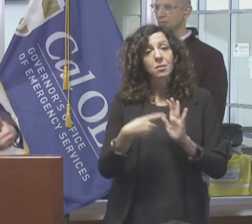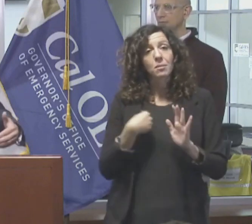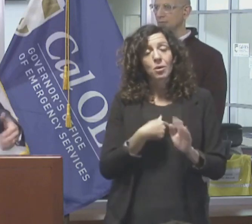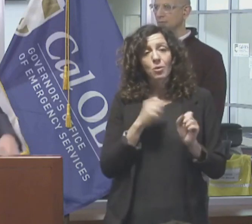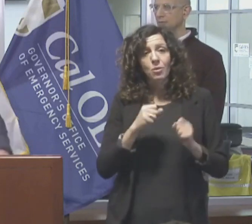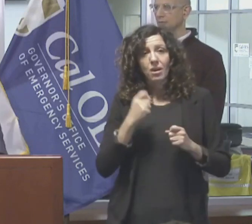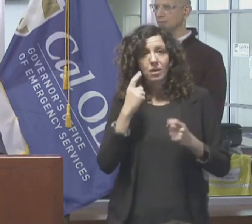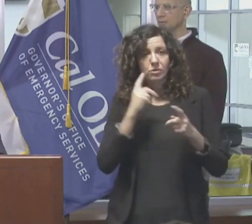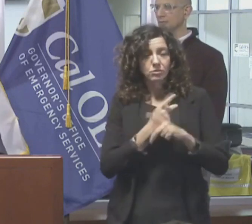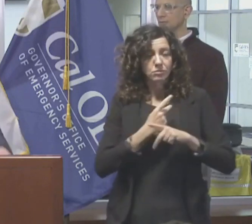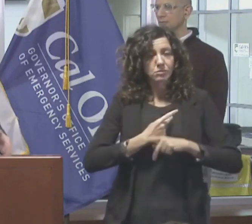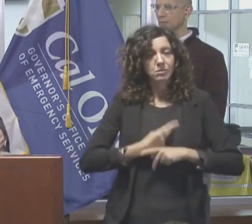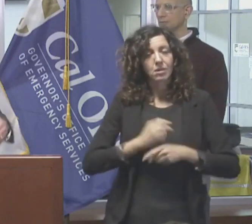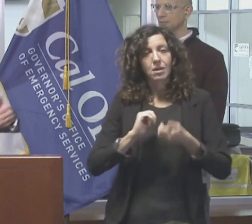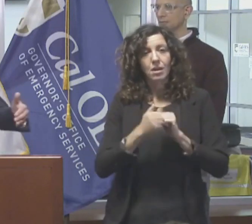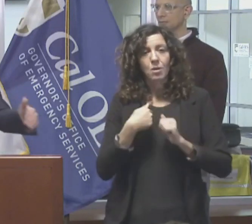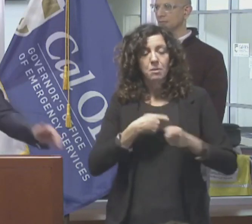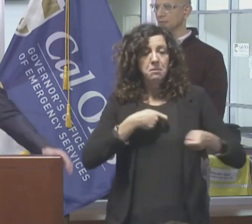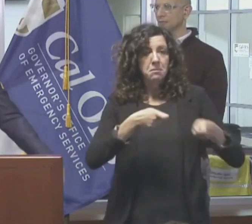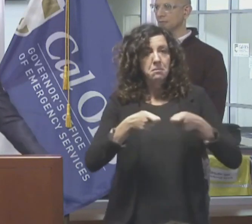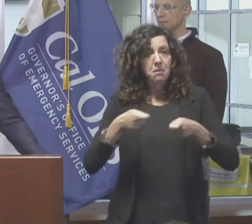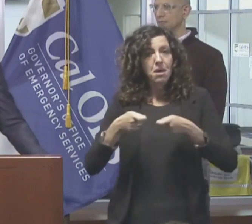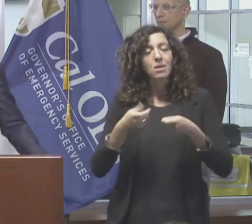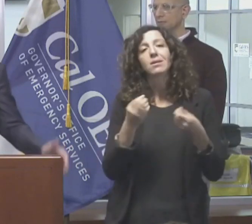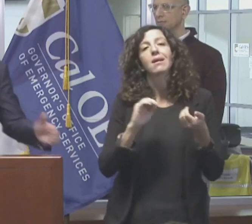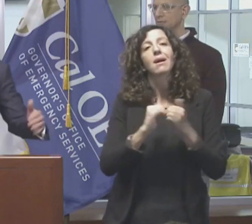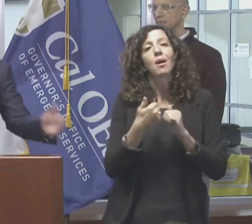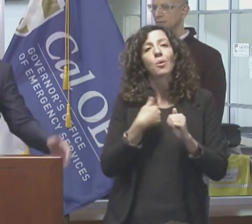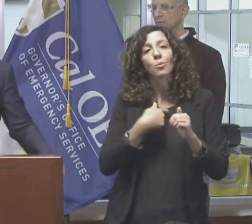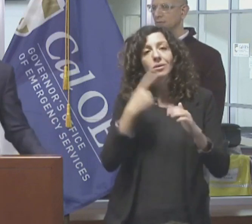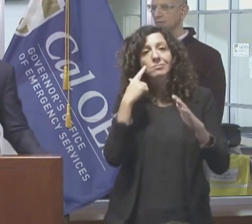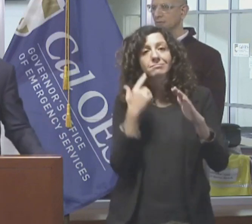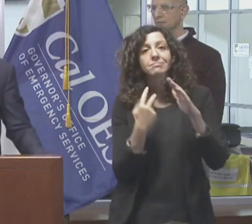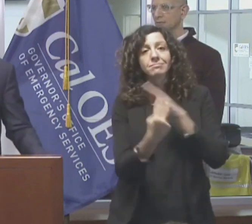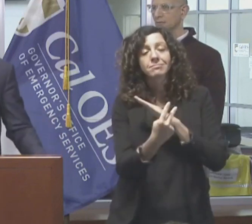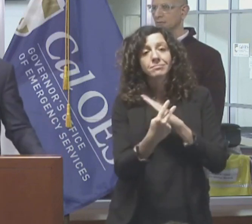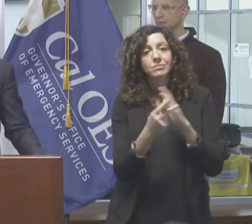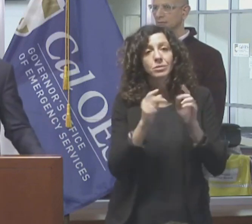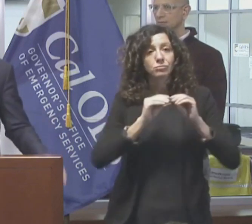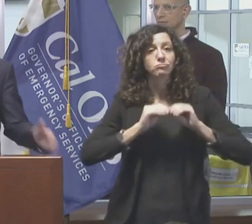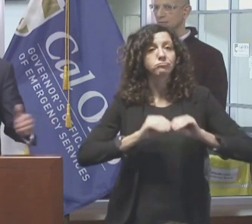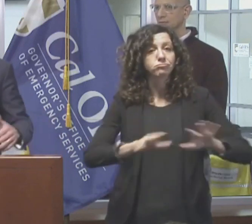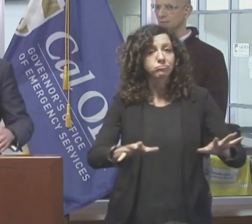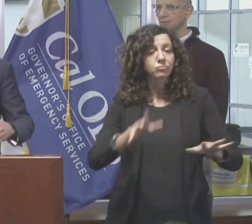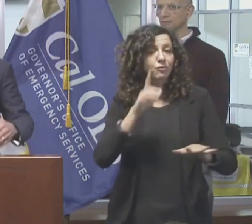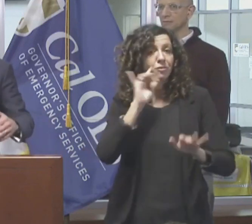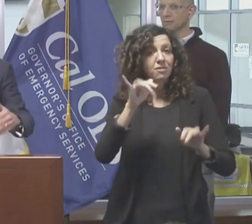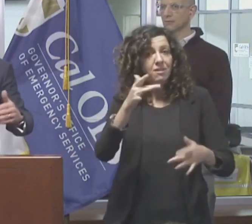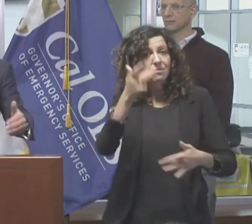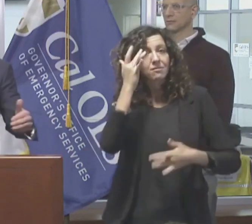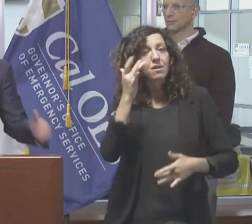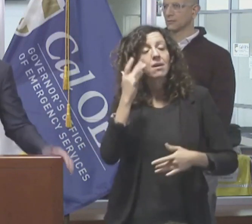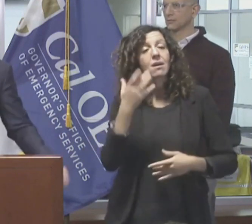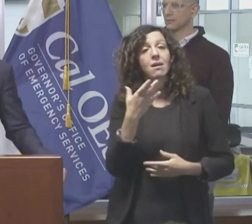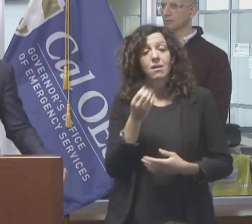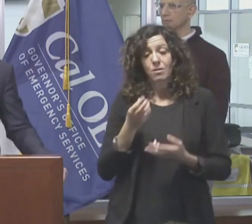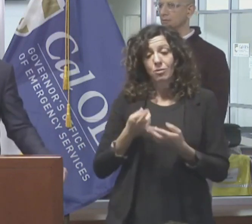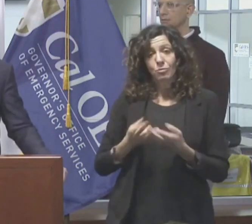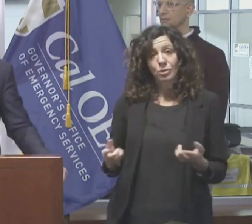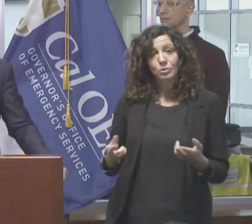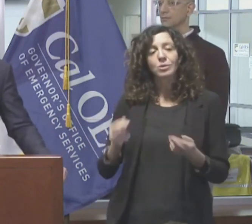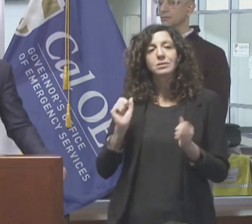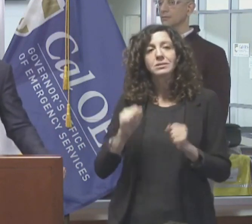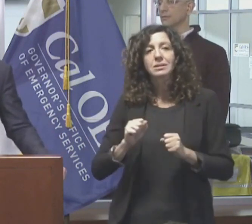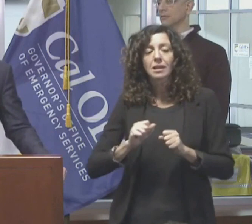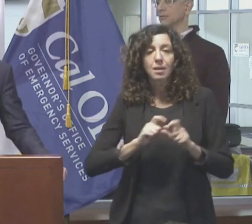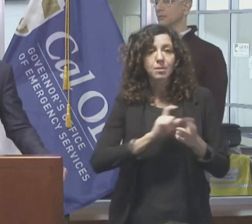to manage the status quo and how we need to anticipate the growth and spread of the virus and look at allocating resources across